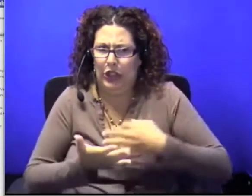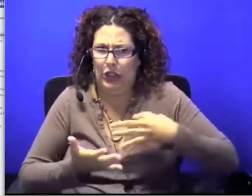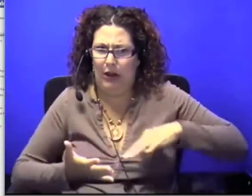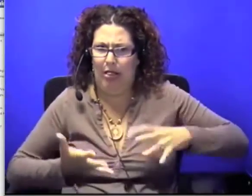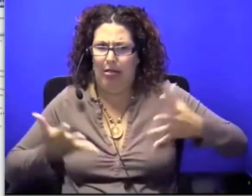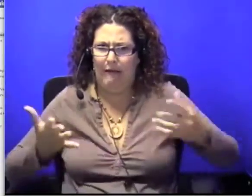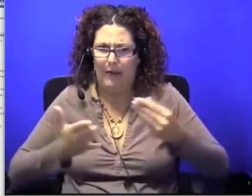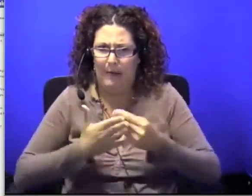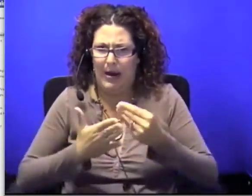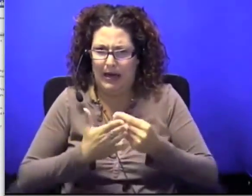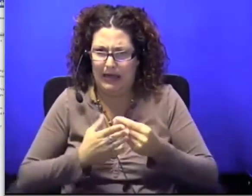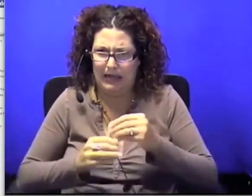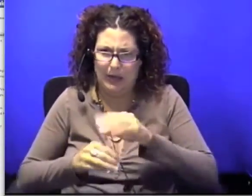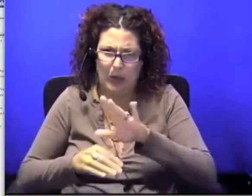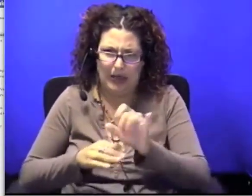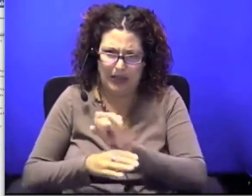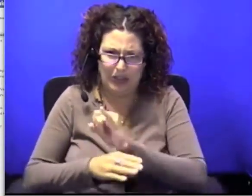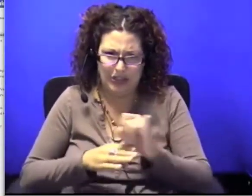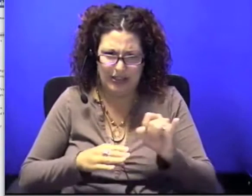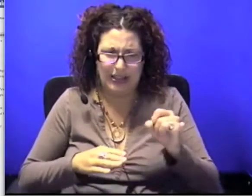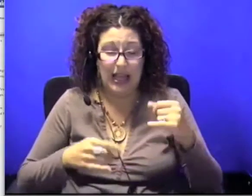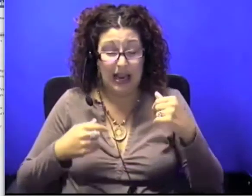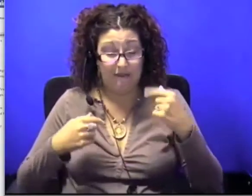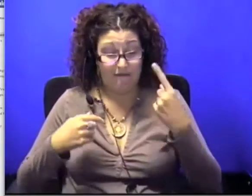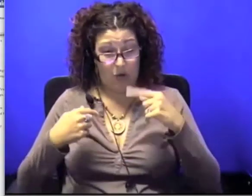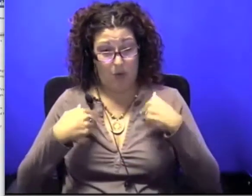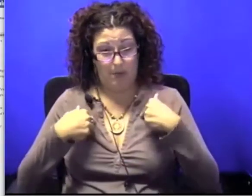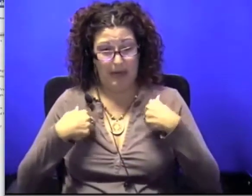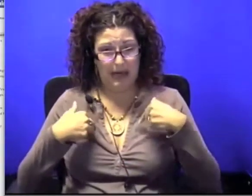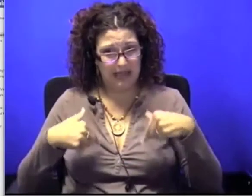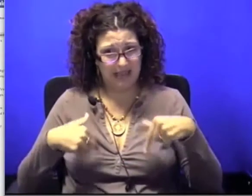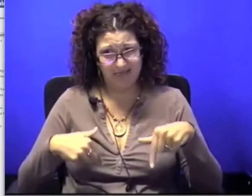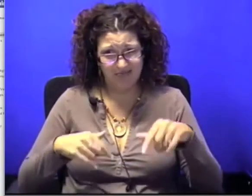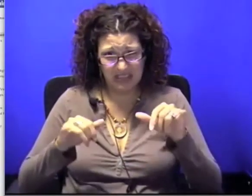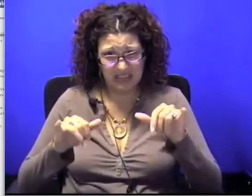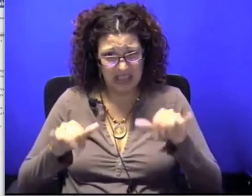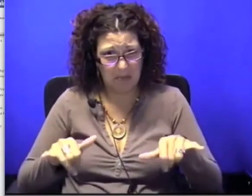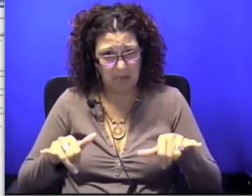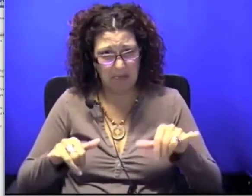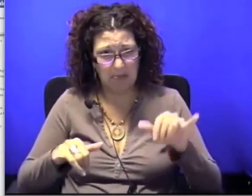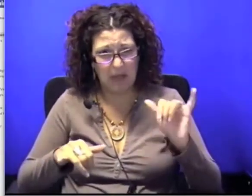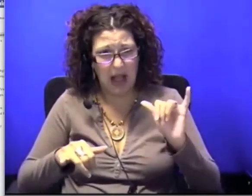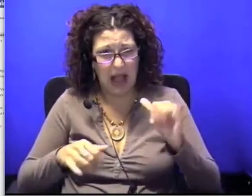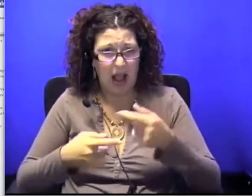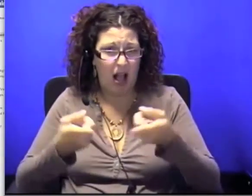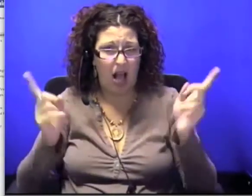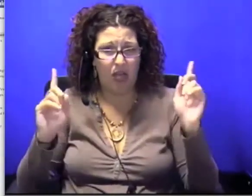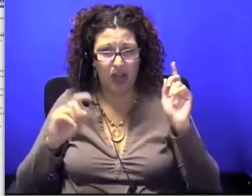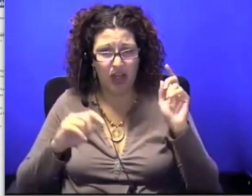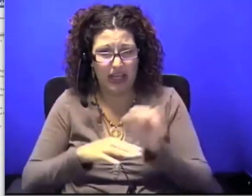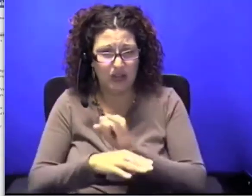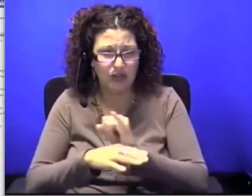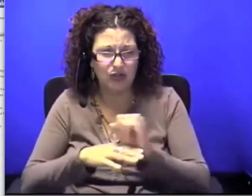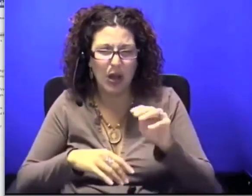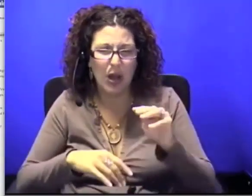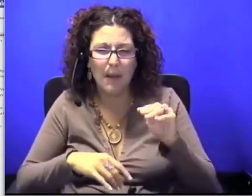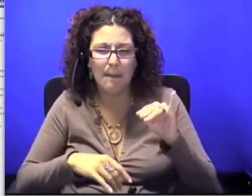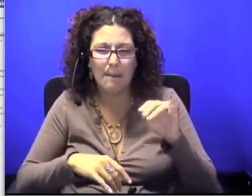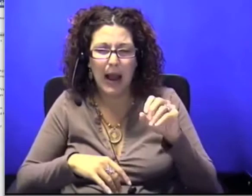money in all different industries, I look at this and I say, this isn't any different than any other industry. Microsoft,